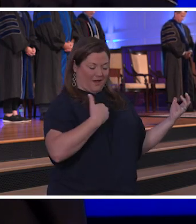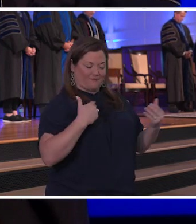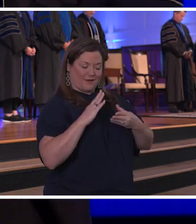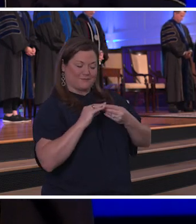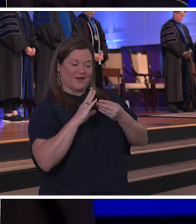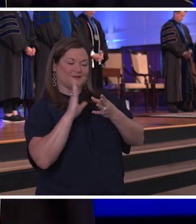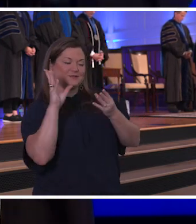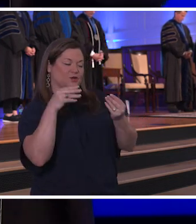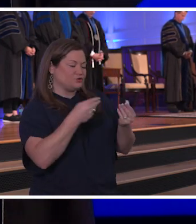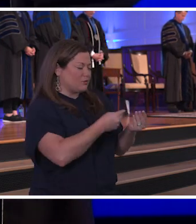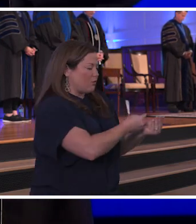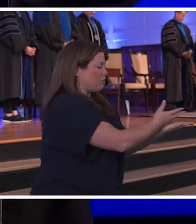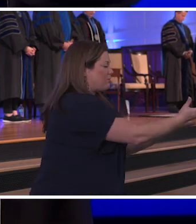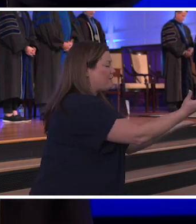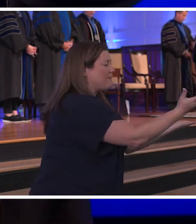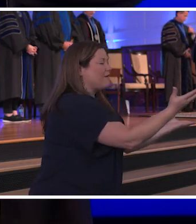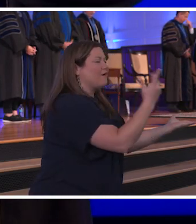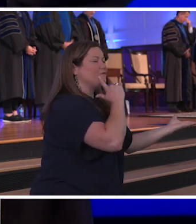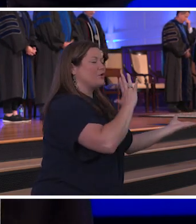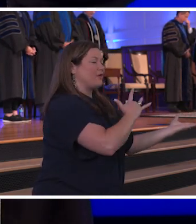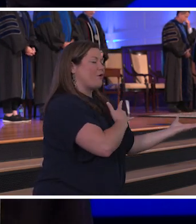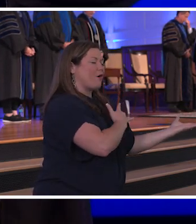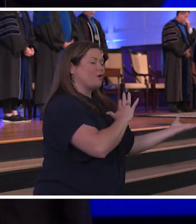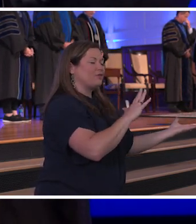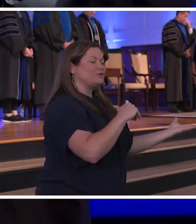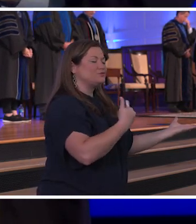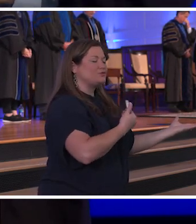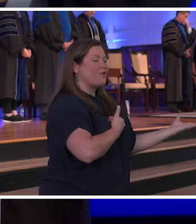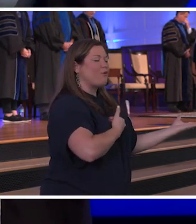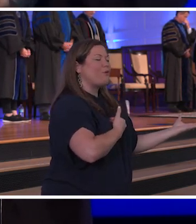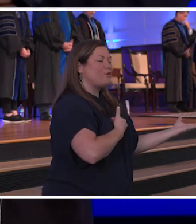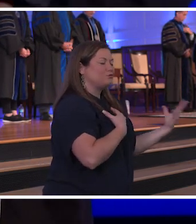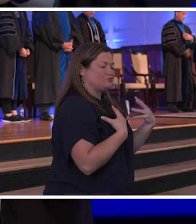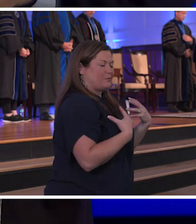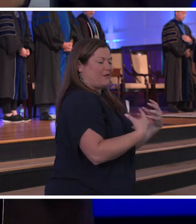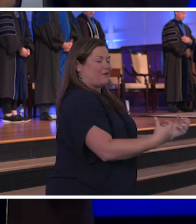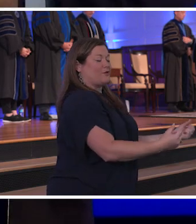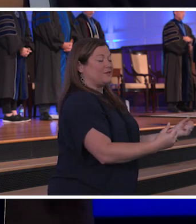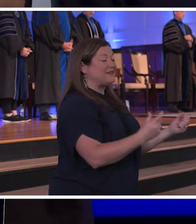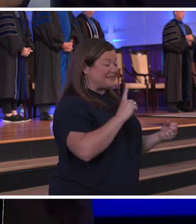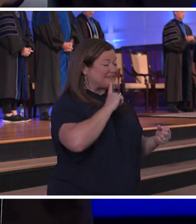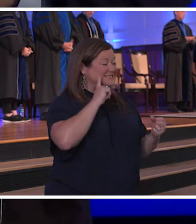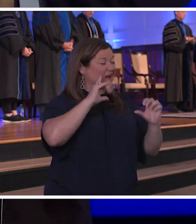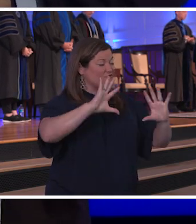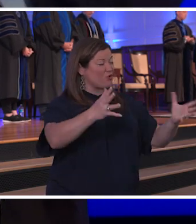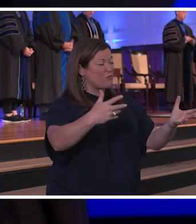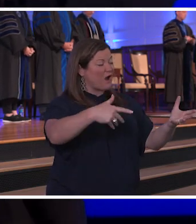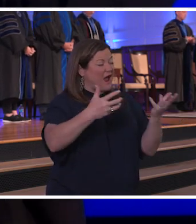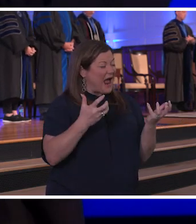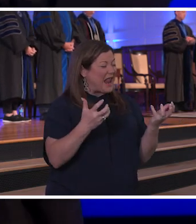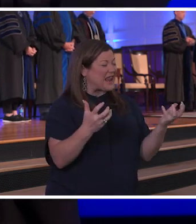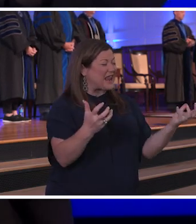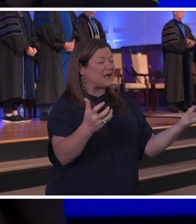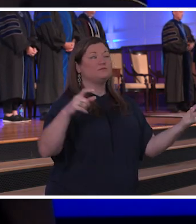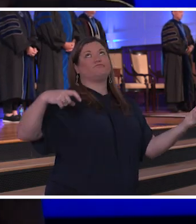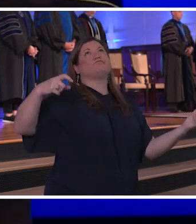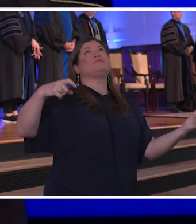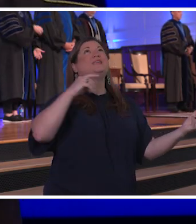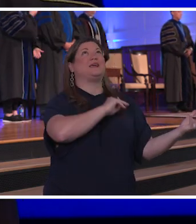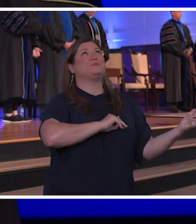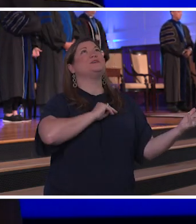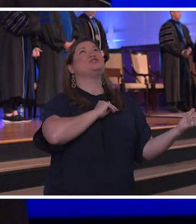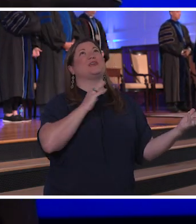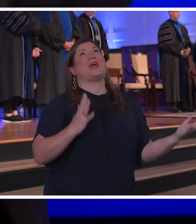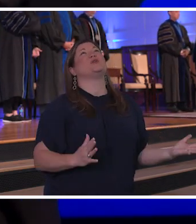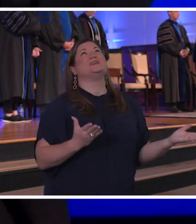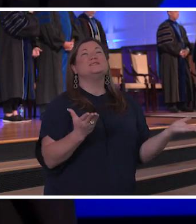souls. Lord, the deaf group is large. They need missionaries. May you raise up some from